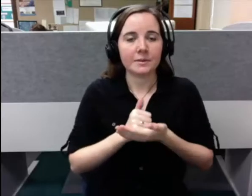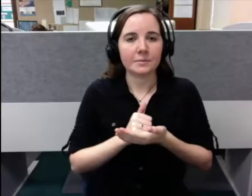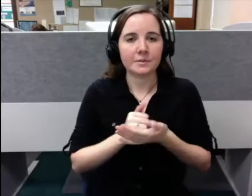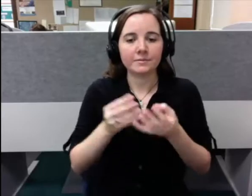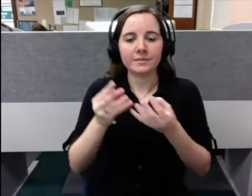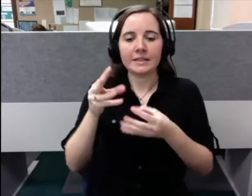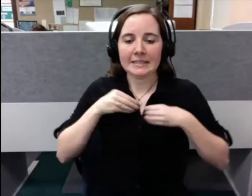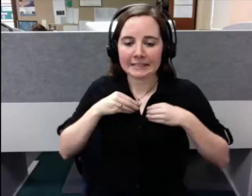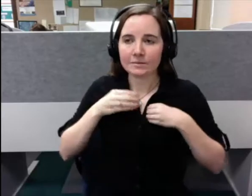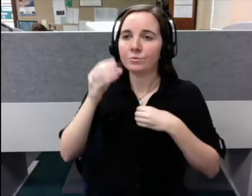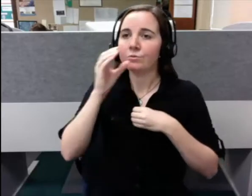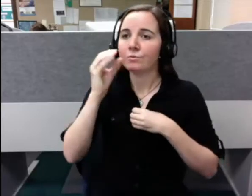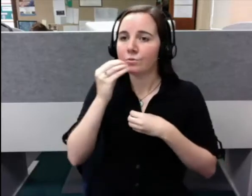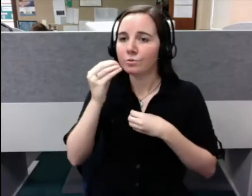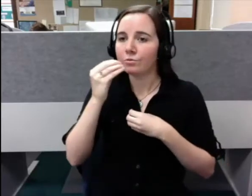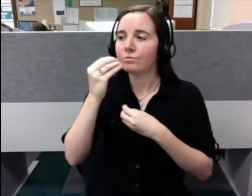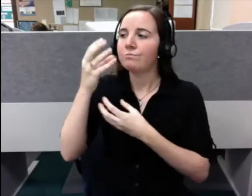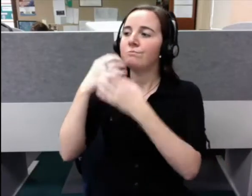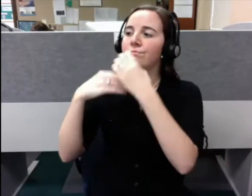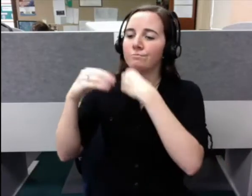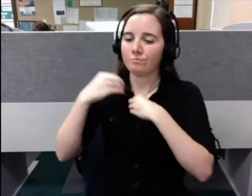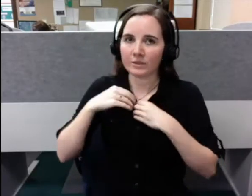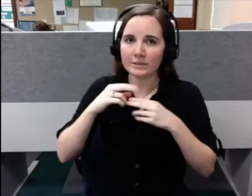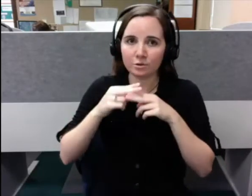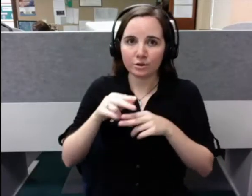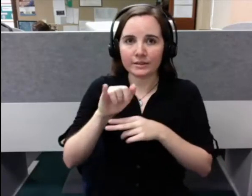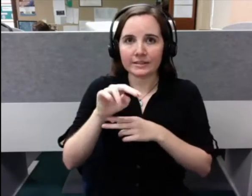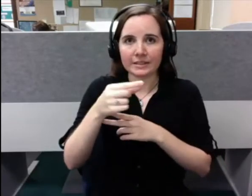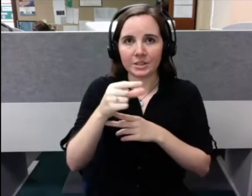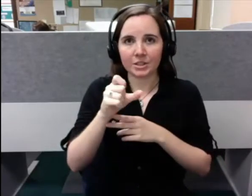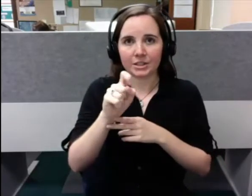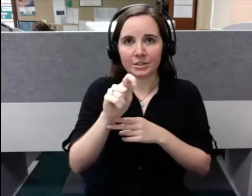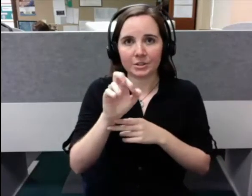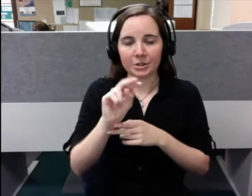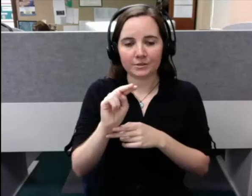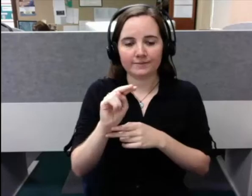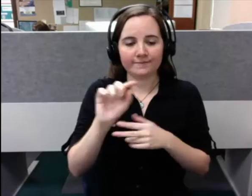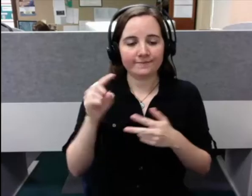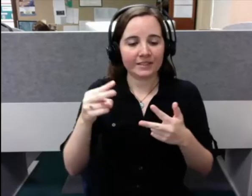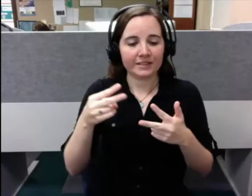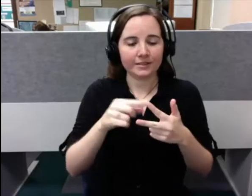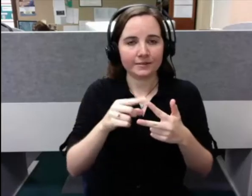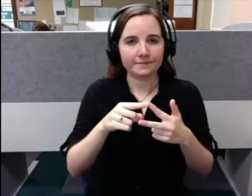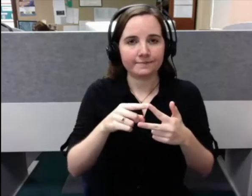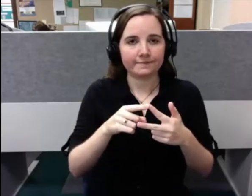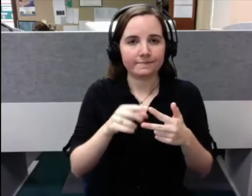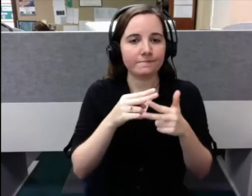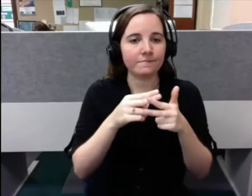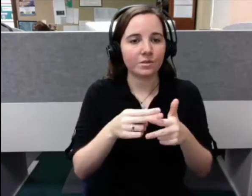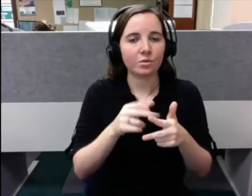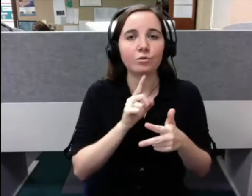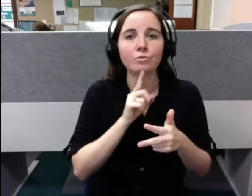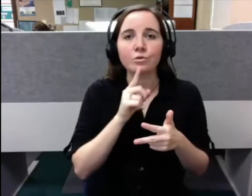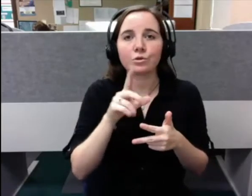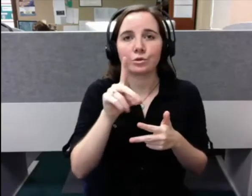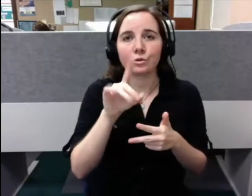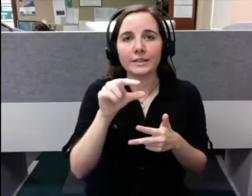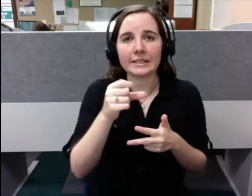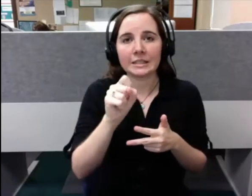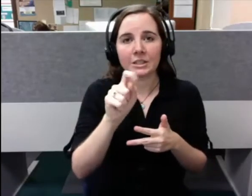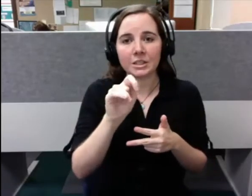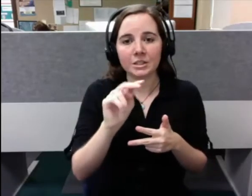beverages into our body. This process is known as ingestion. The second step, or the second function, will be known as